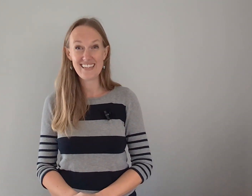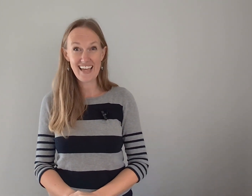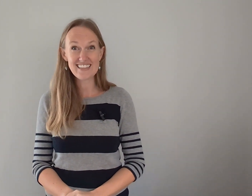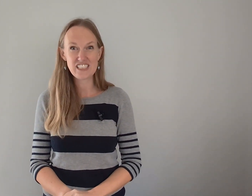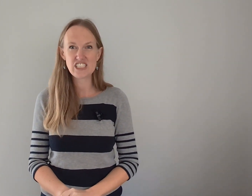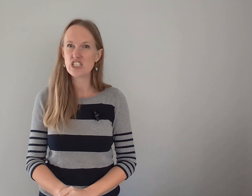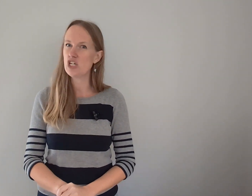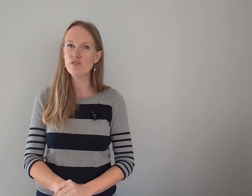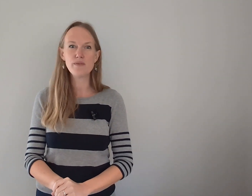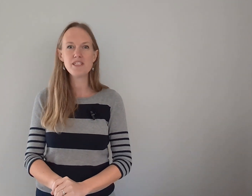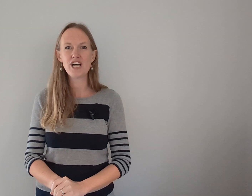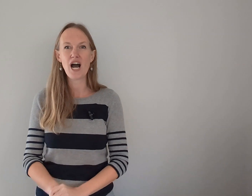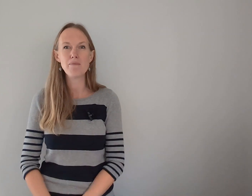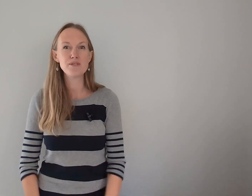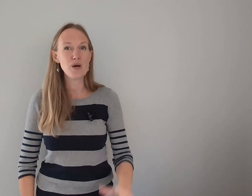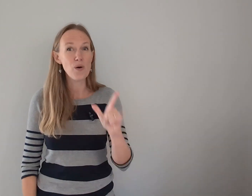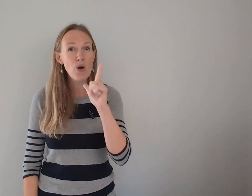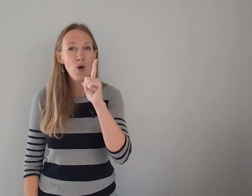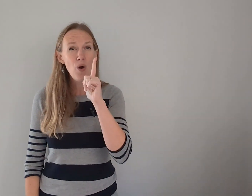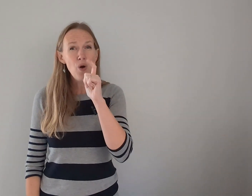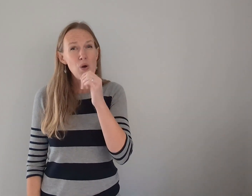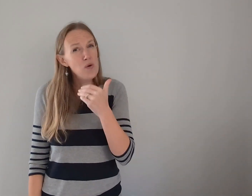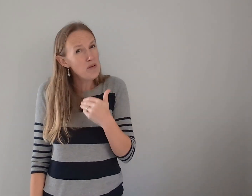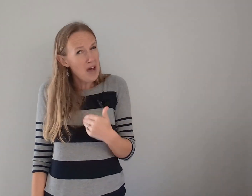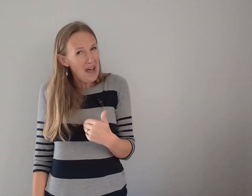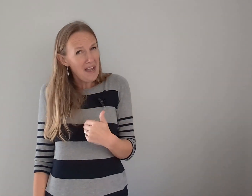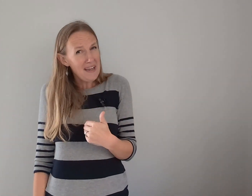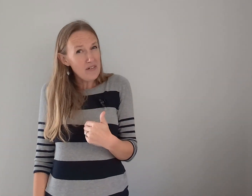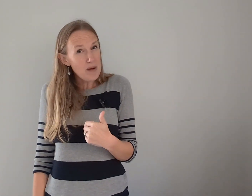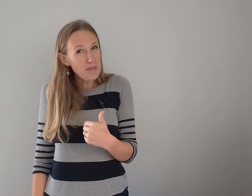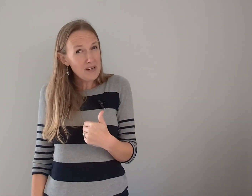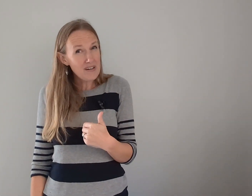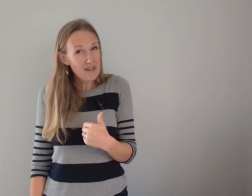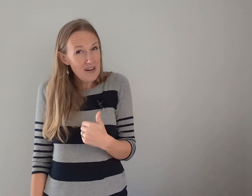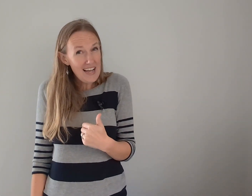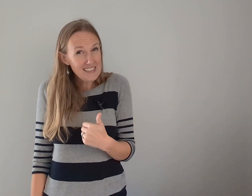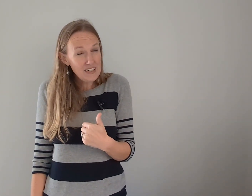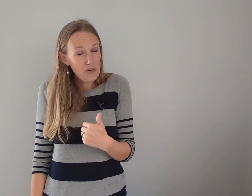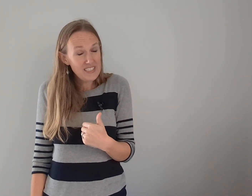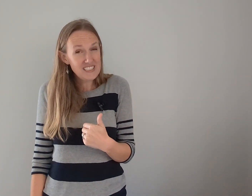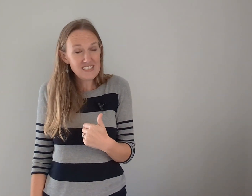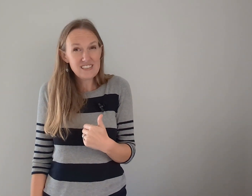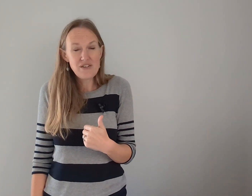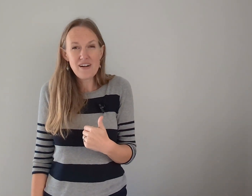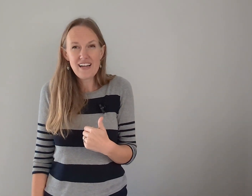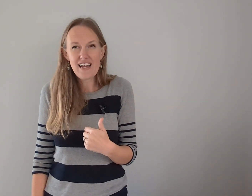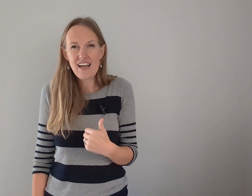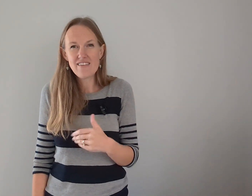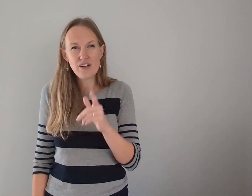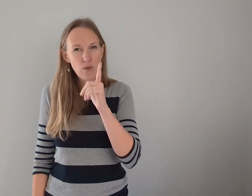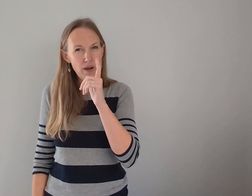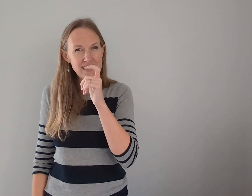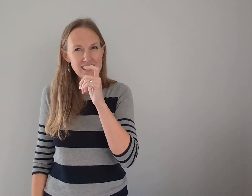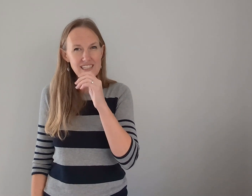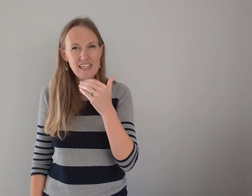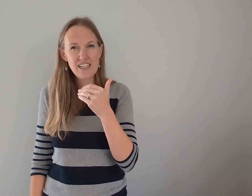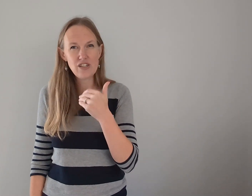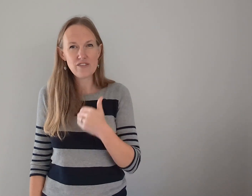Okay, let's go from the top. So who am I? Remember you're asking a question, so you wanna kind of have a question in your